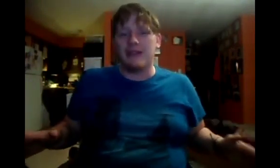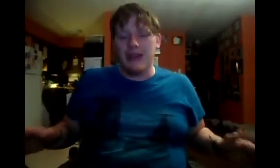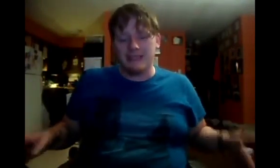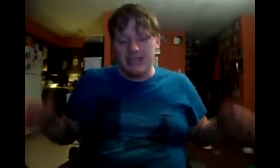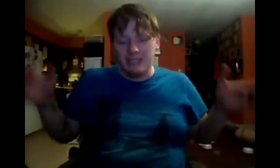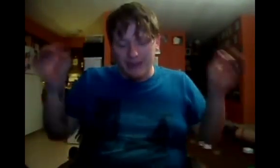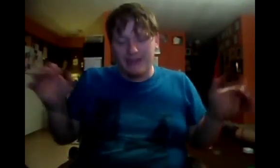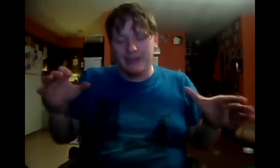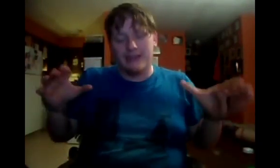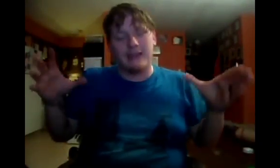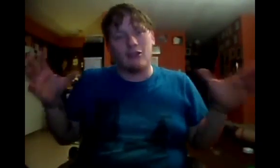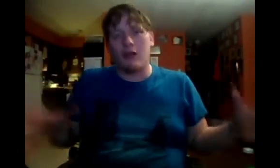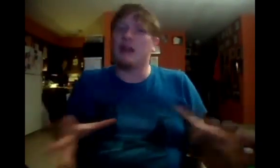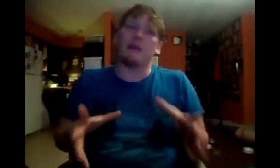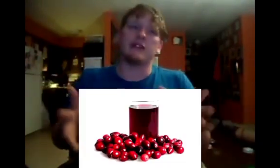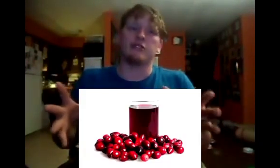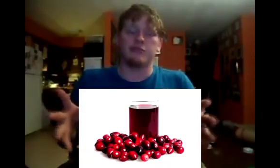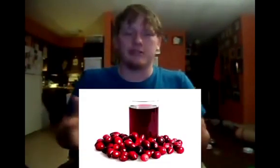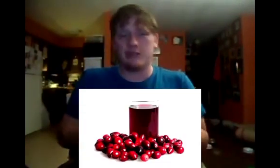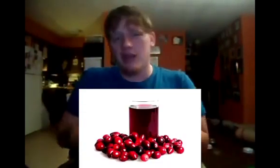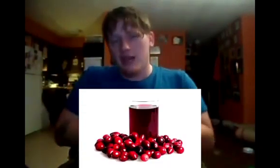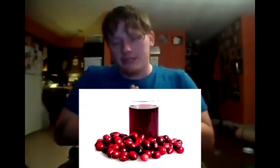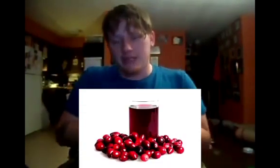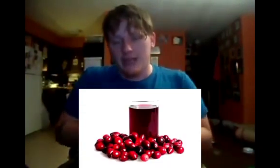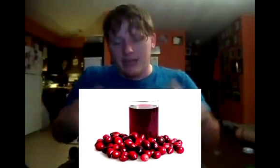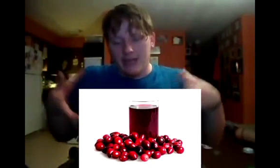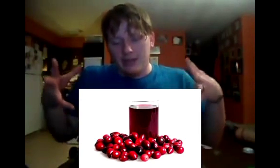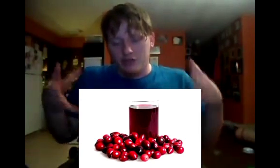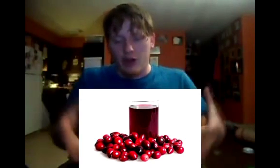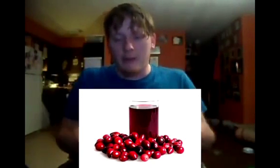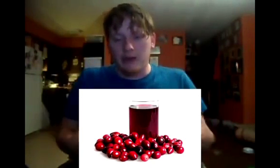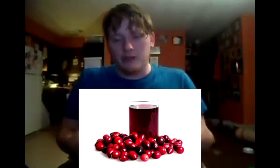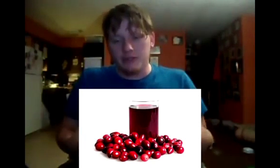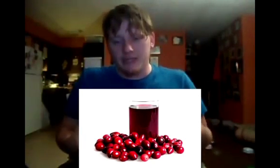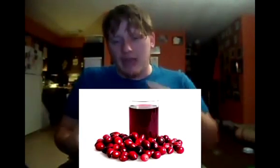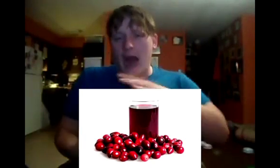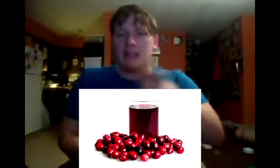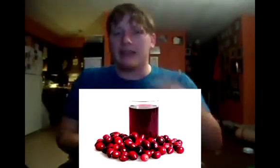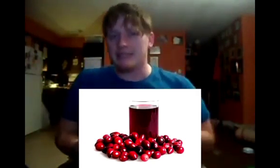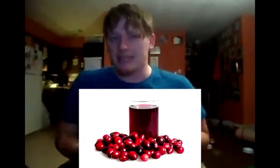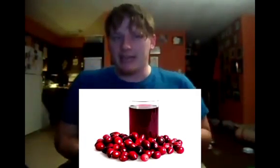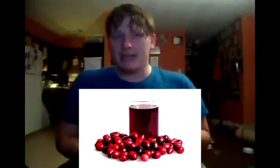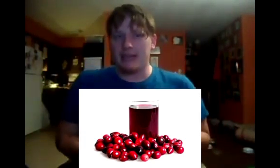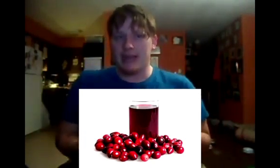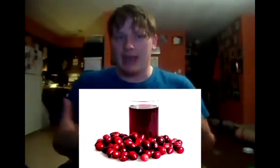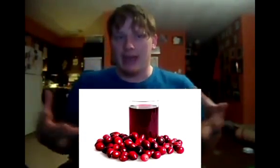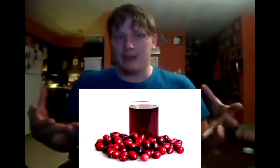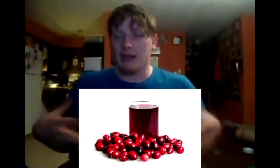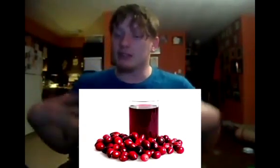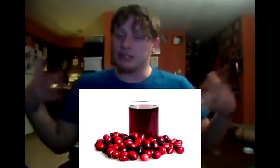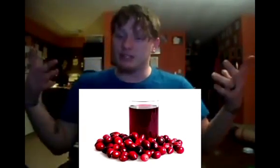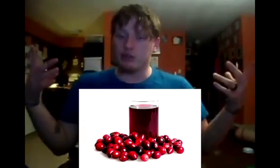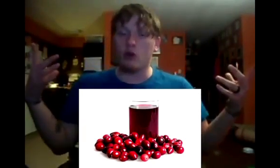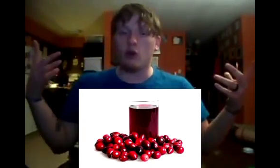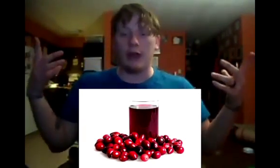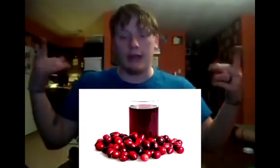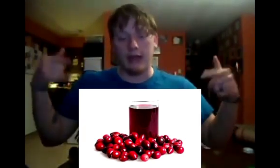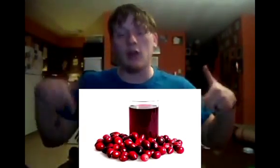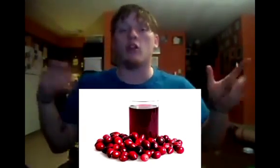rid of that is drink cranberry juice. See, cranberry juice is highly acidic, and it'll actually control and kill